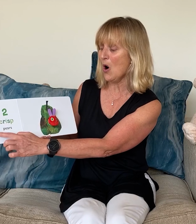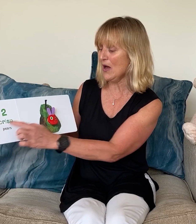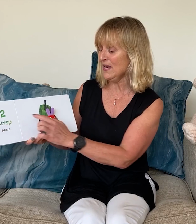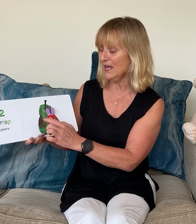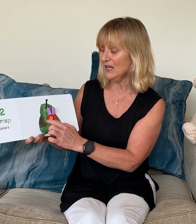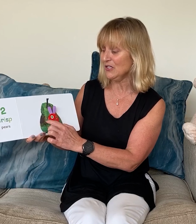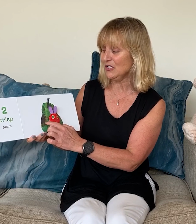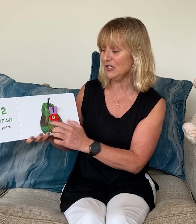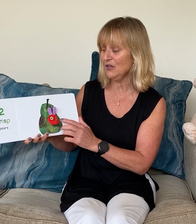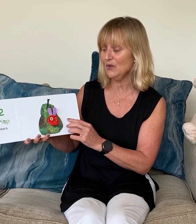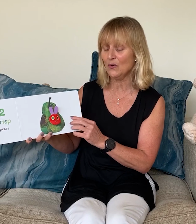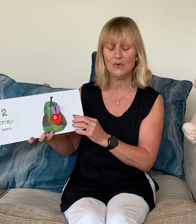One, two.